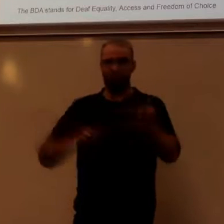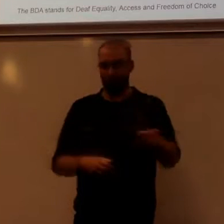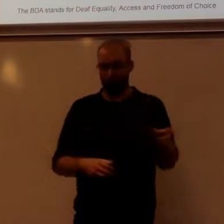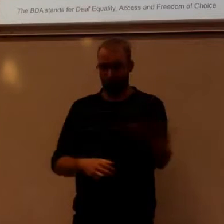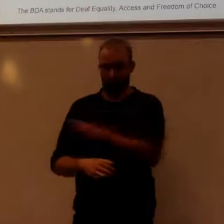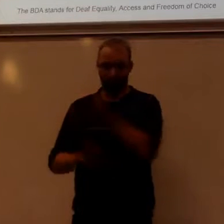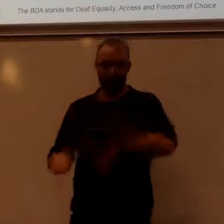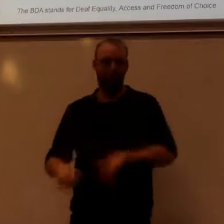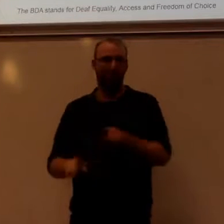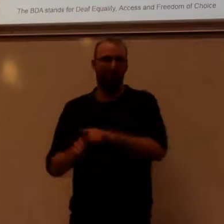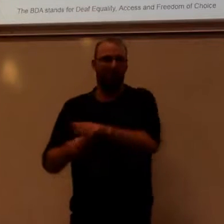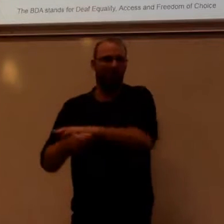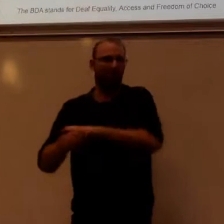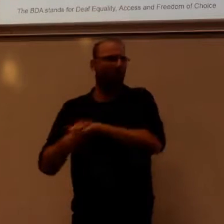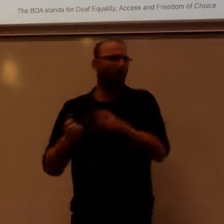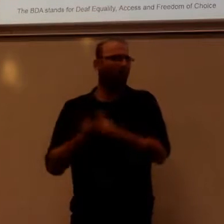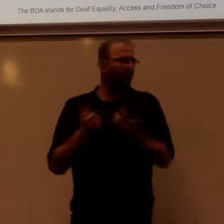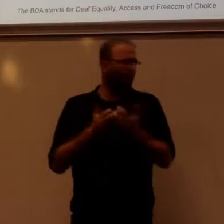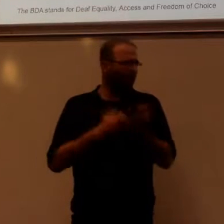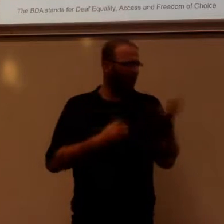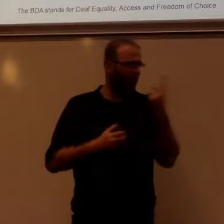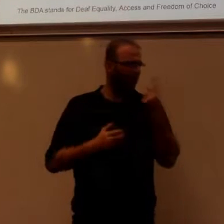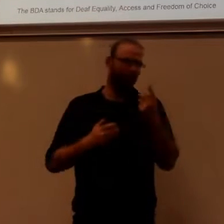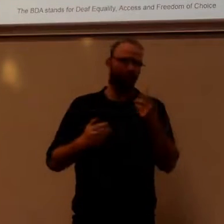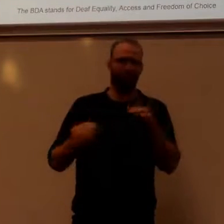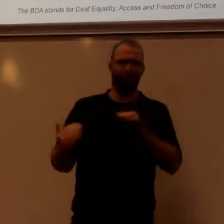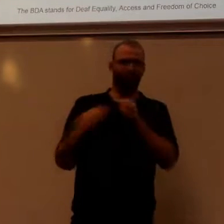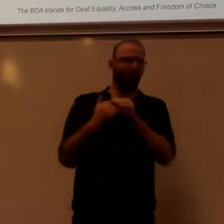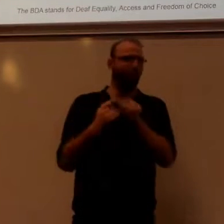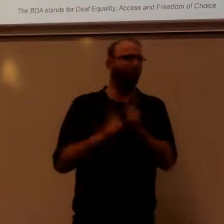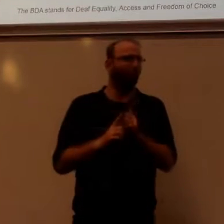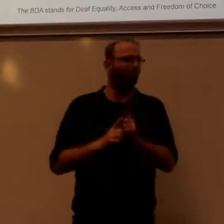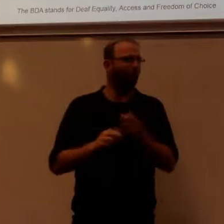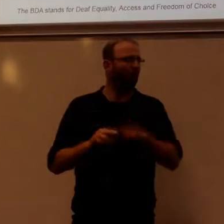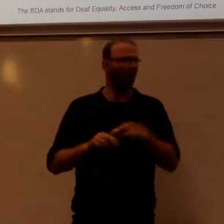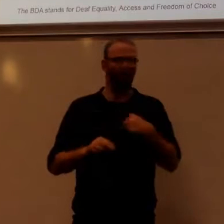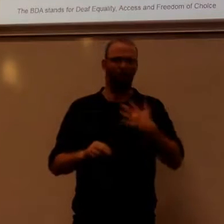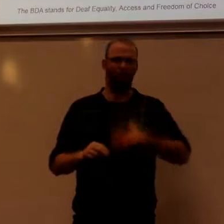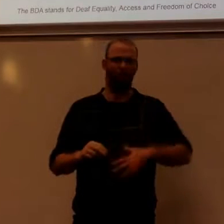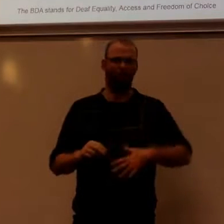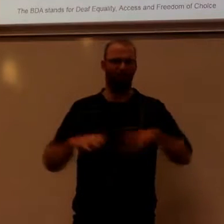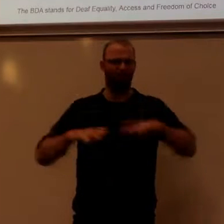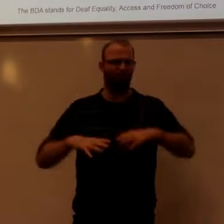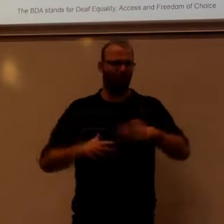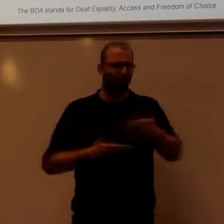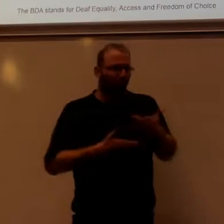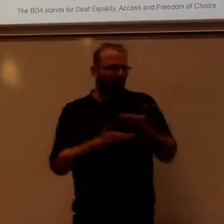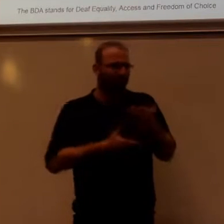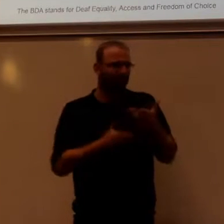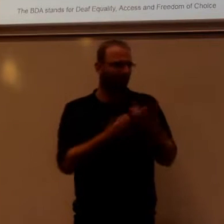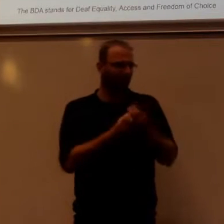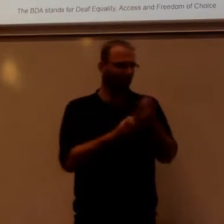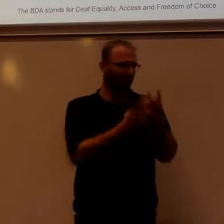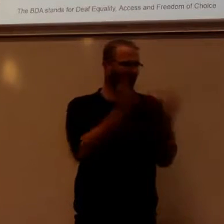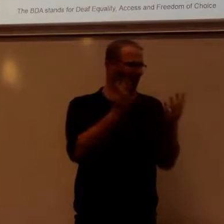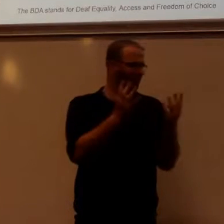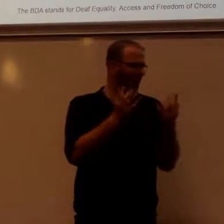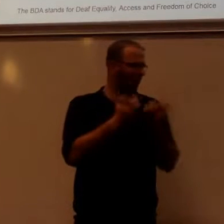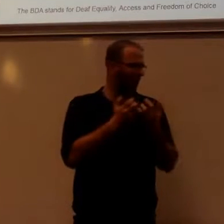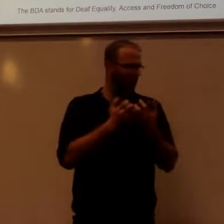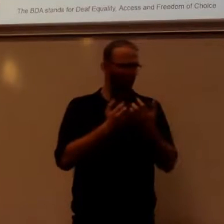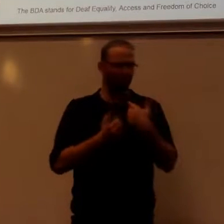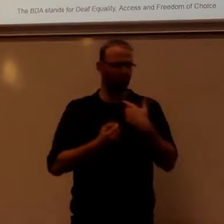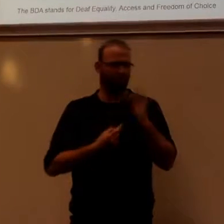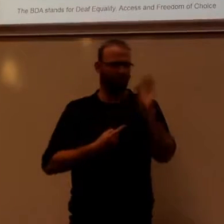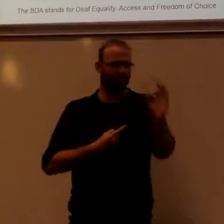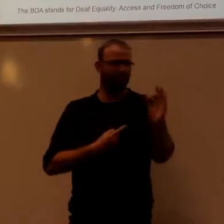will the National Advisory Group look at people from different areas of Scotland? I mean, what if you have a lot of people from the same area? Is that something you look at? Are